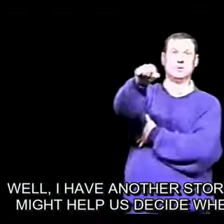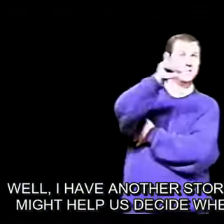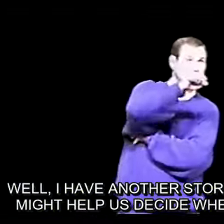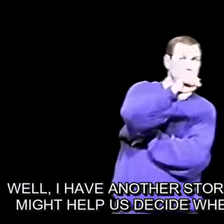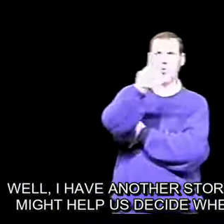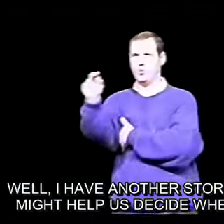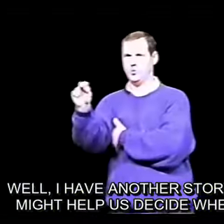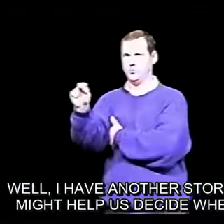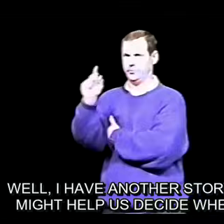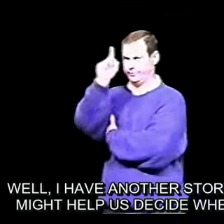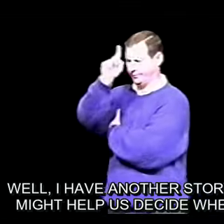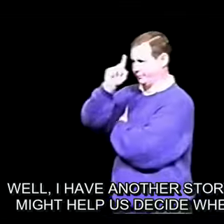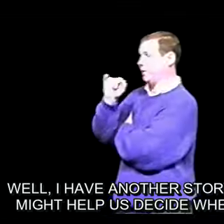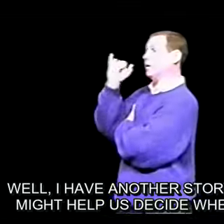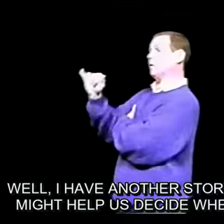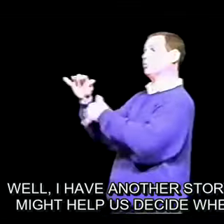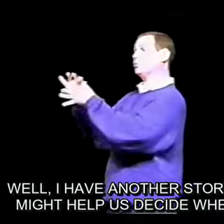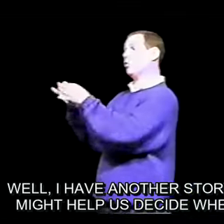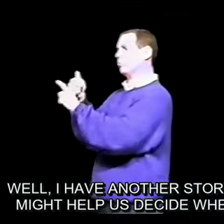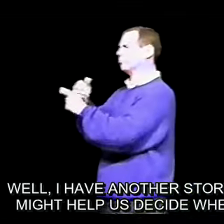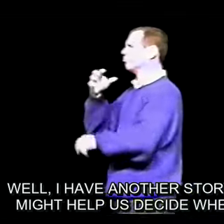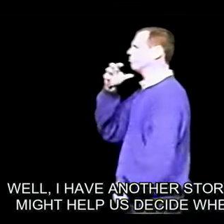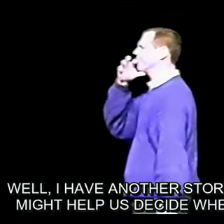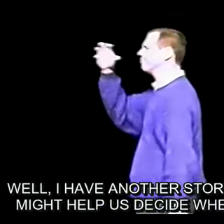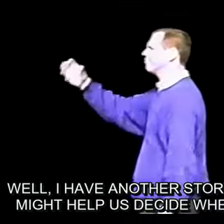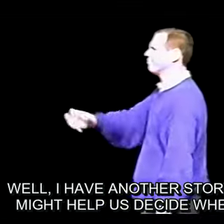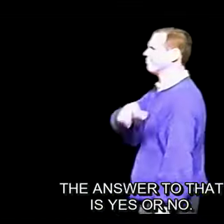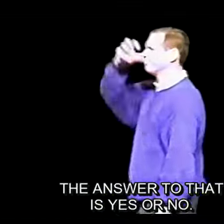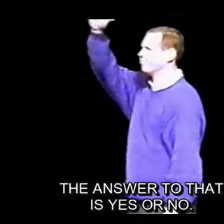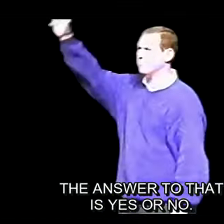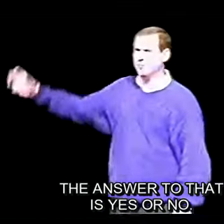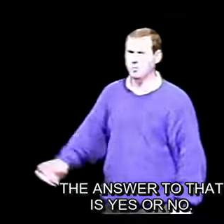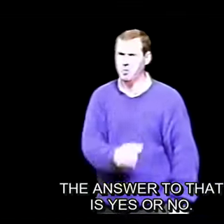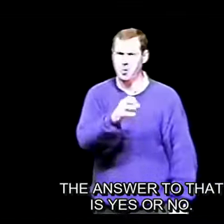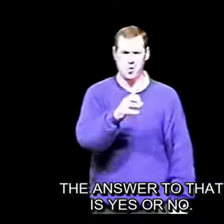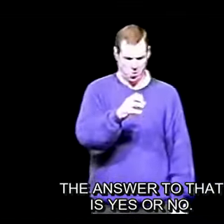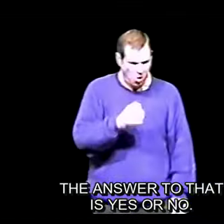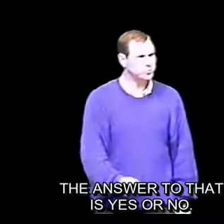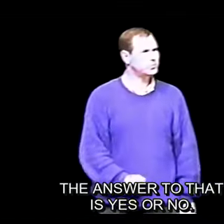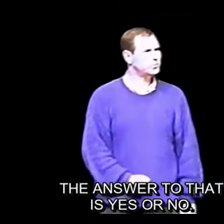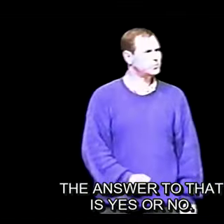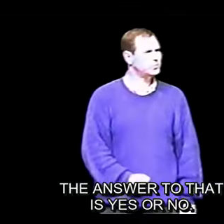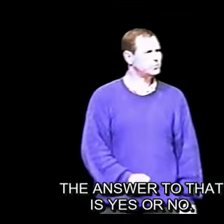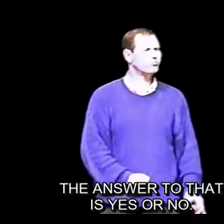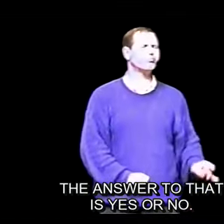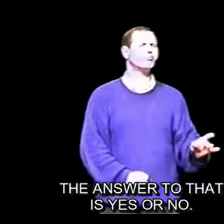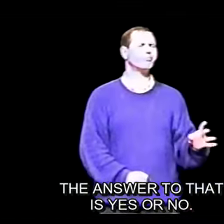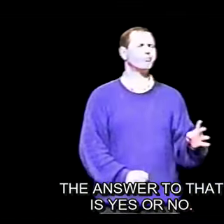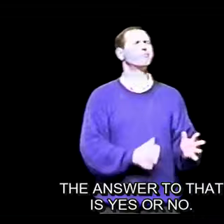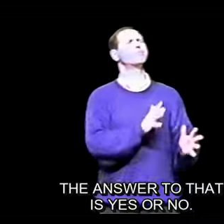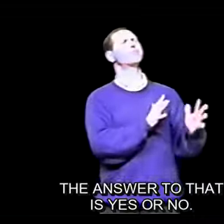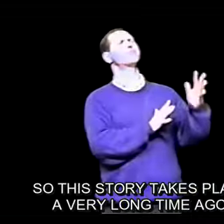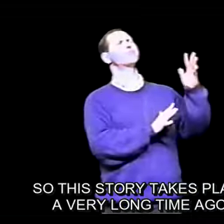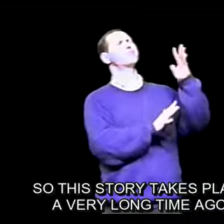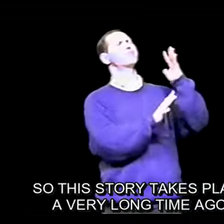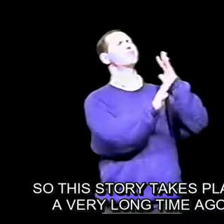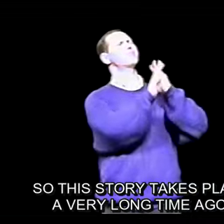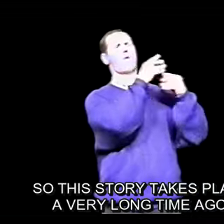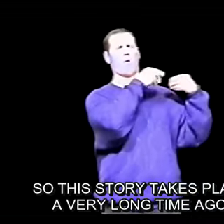might help us decide whether the answer to that is yes or no. So this story takes place a